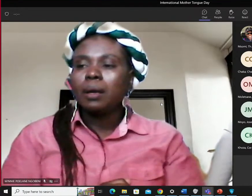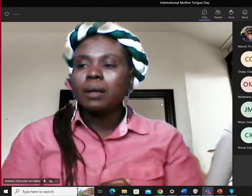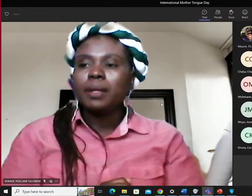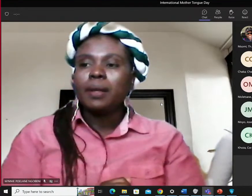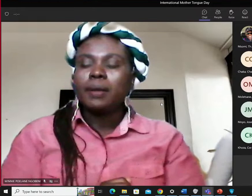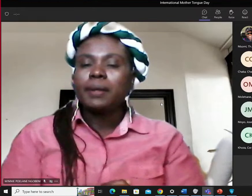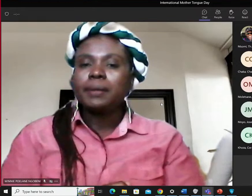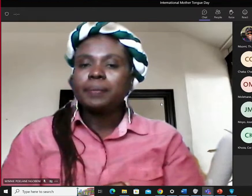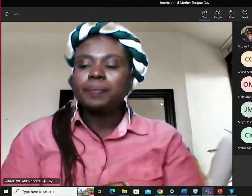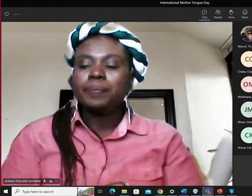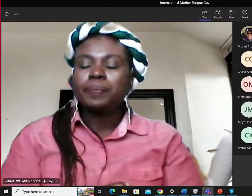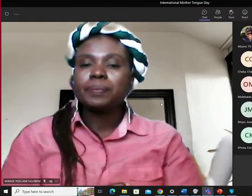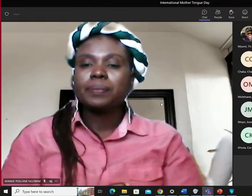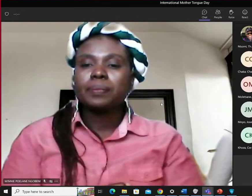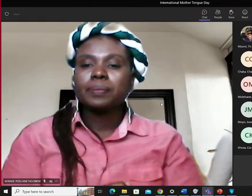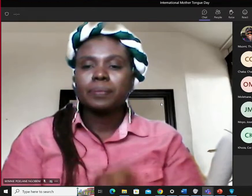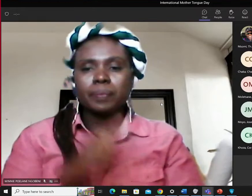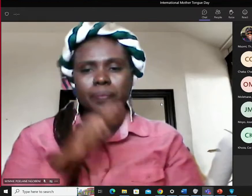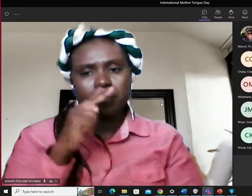The classic